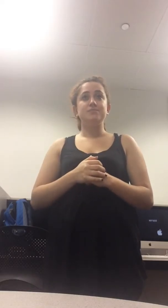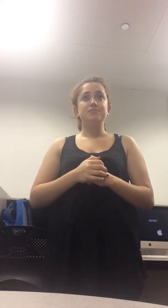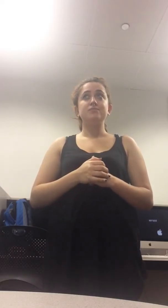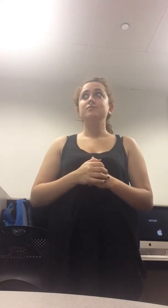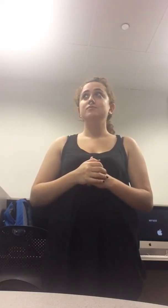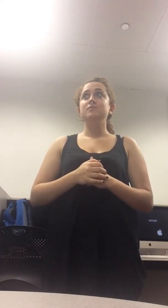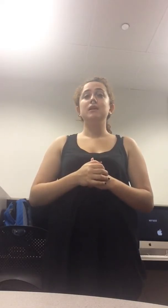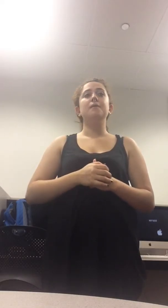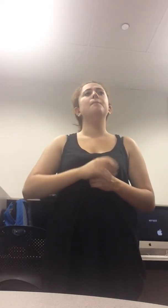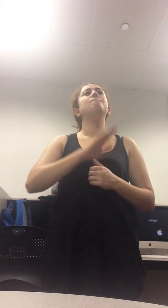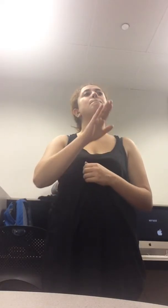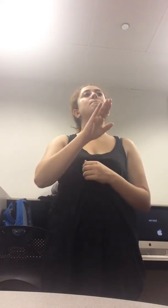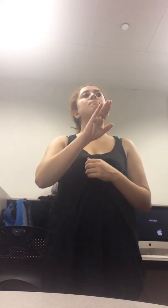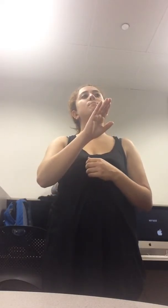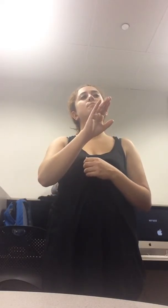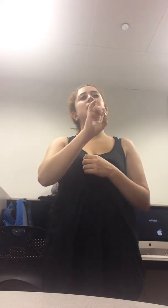Being centered. Interesting.